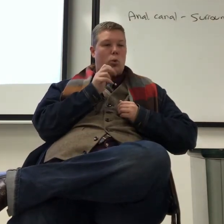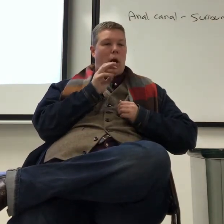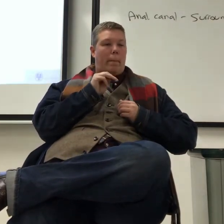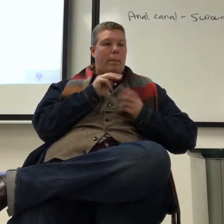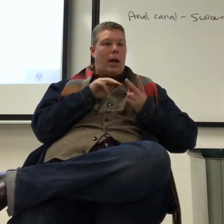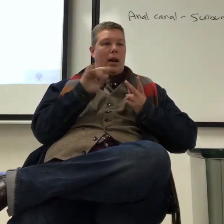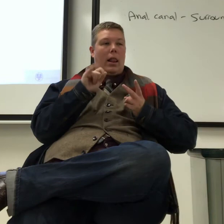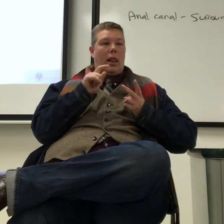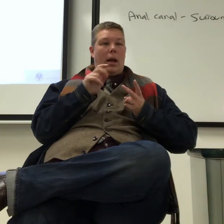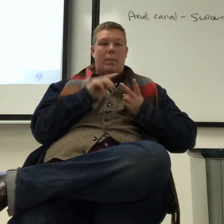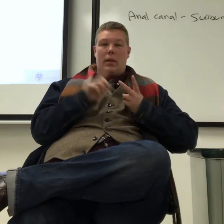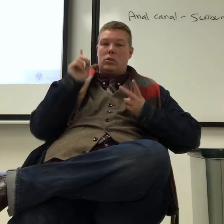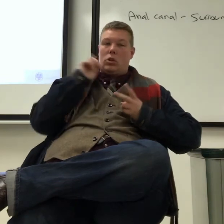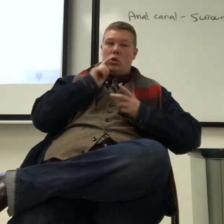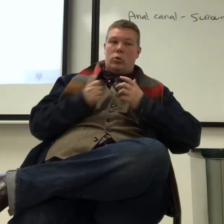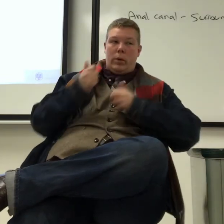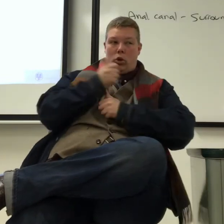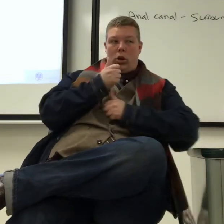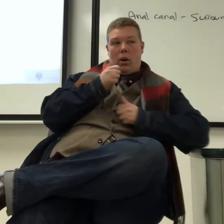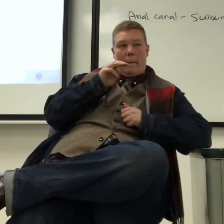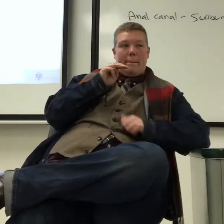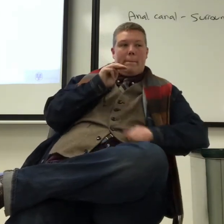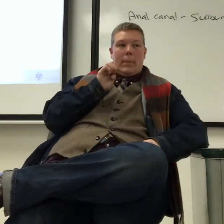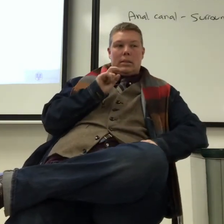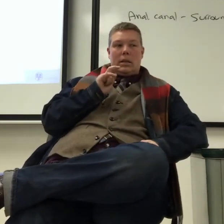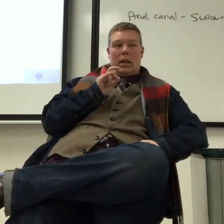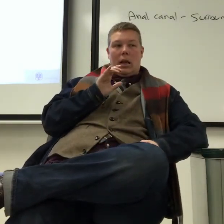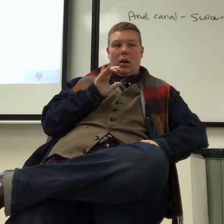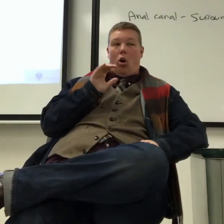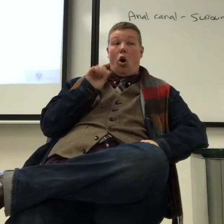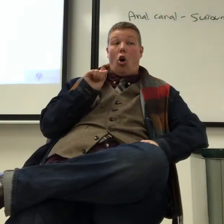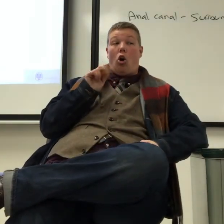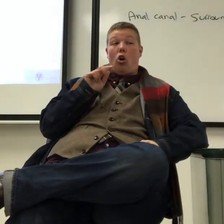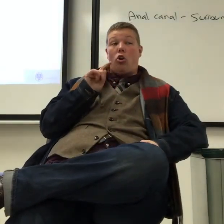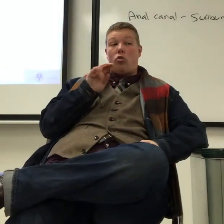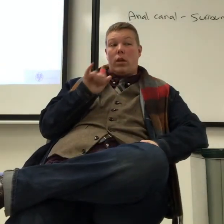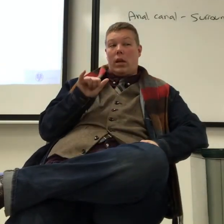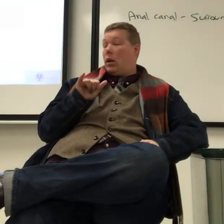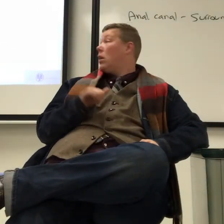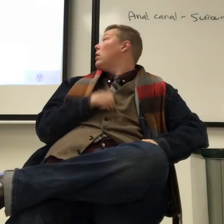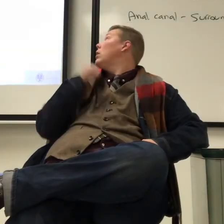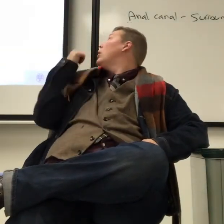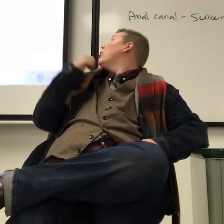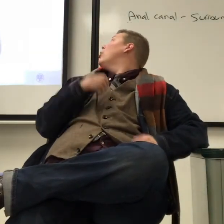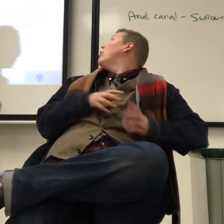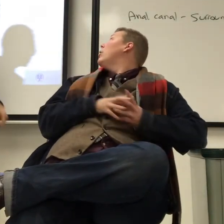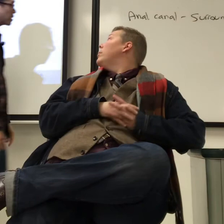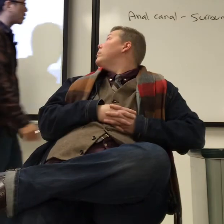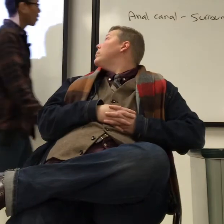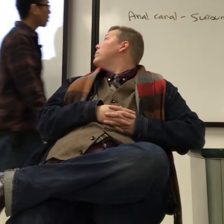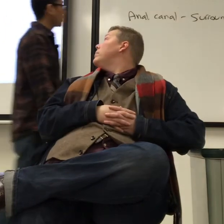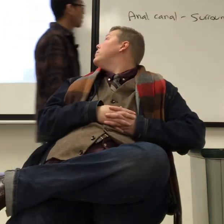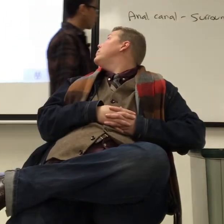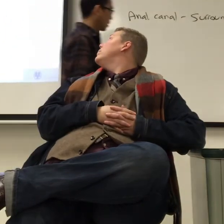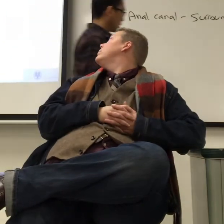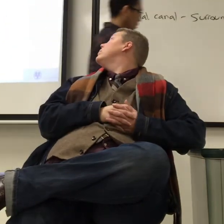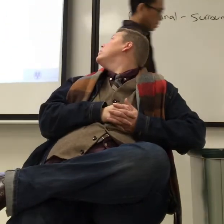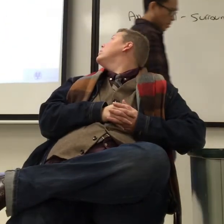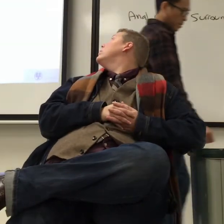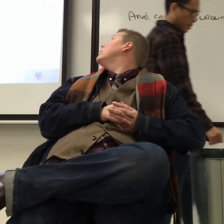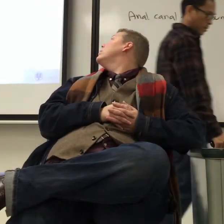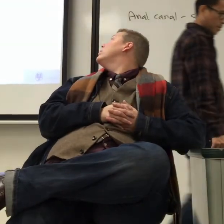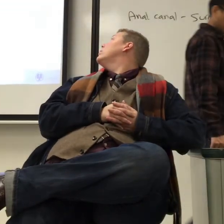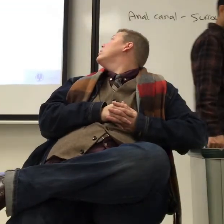artery, shown here. Well, it's showing you a lot of things here, but focus on the superior mesenteric artery.